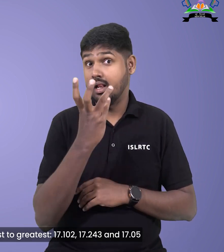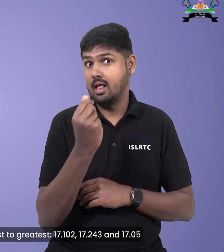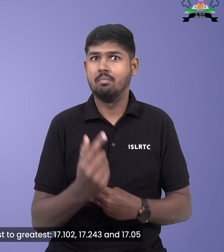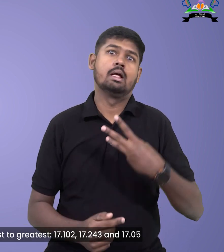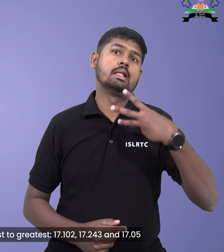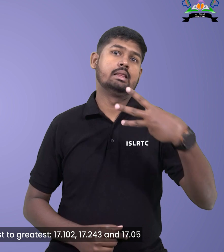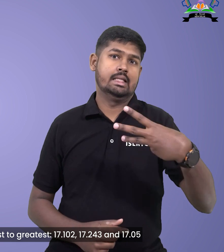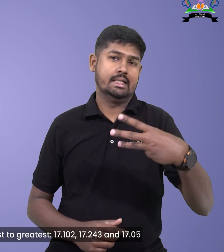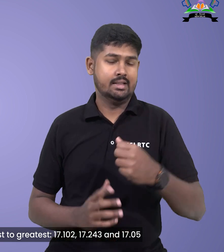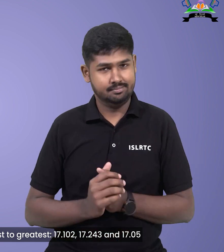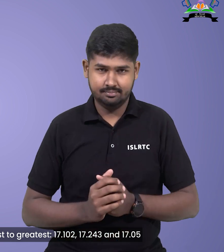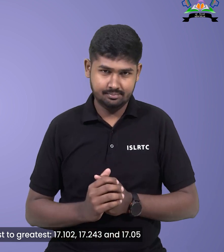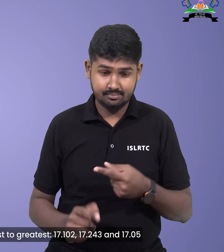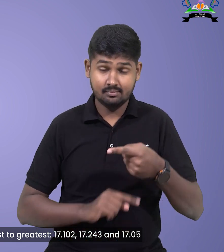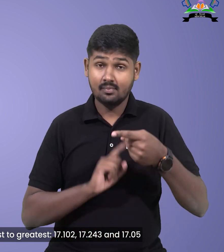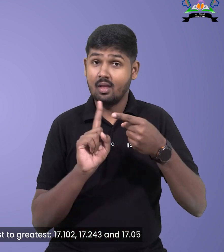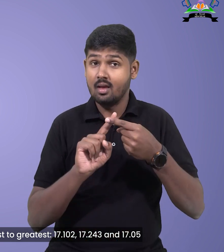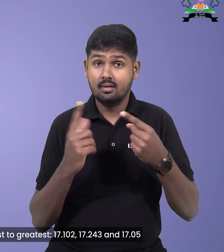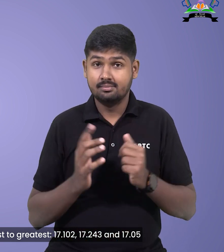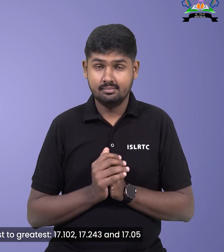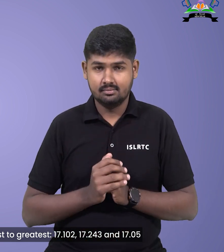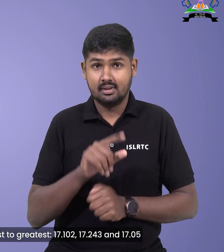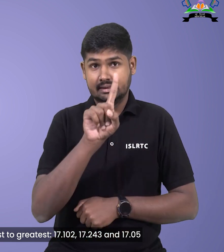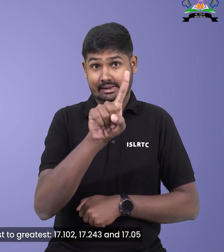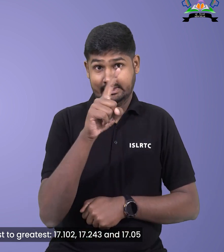Example: compare the decimals from least to greatest,